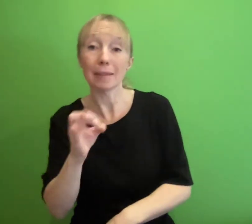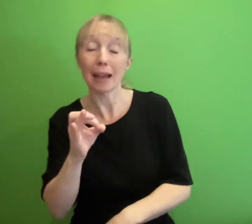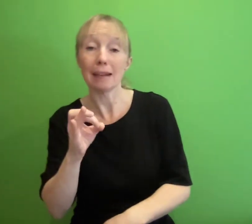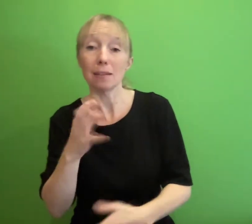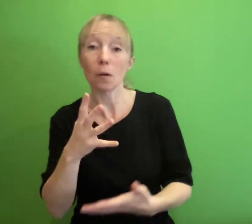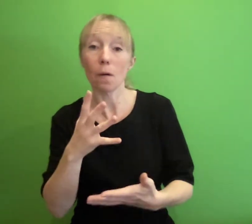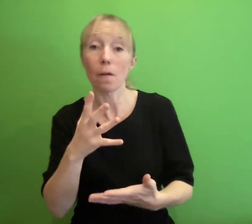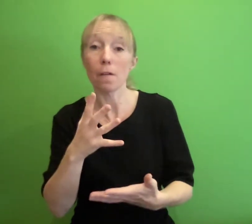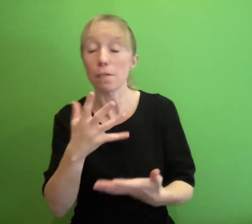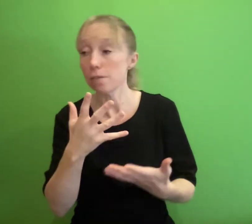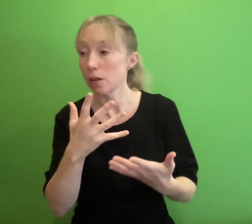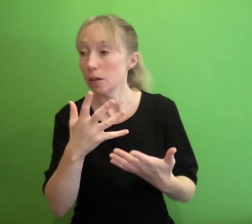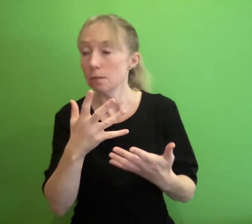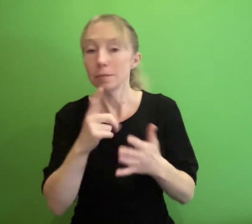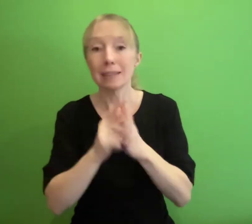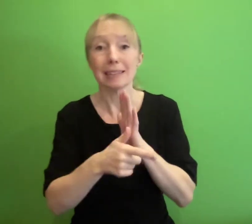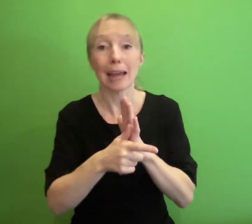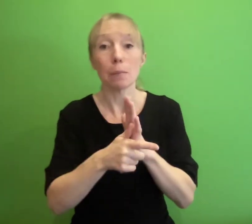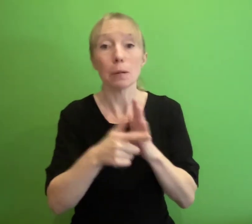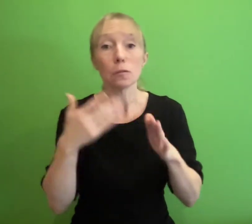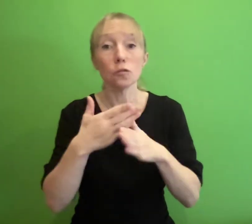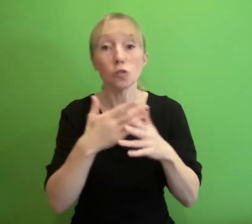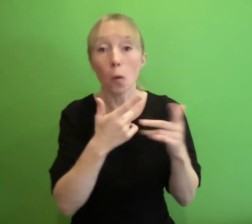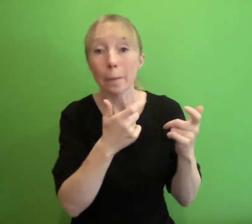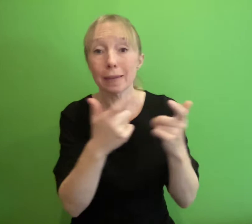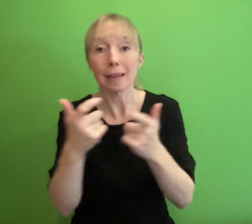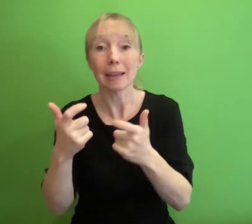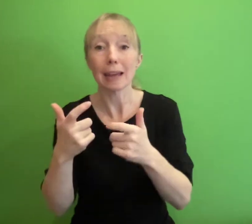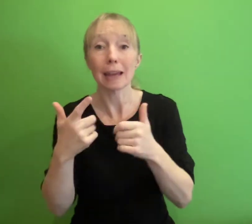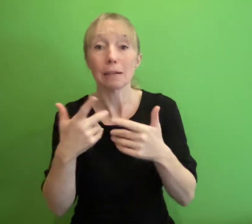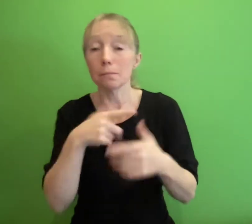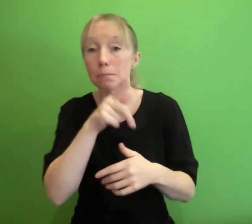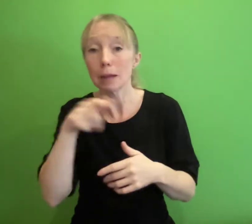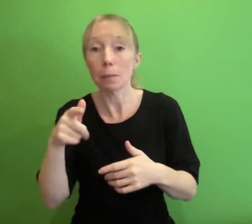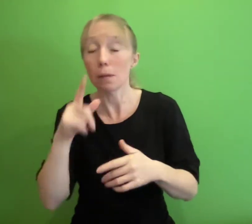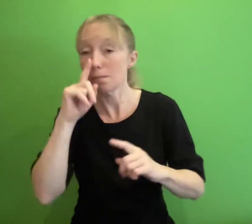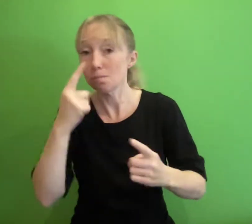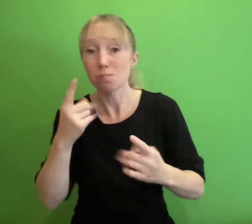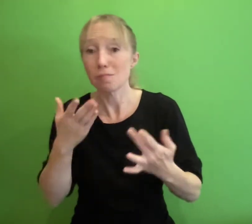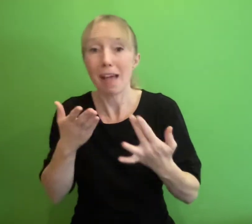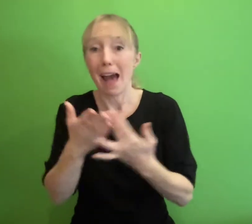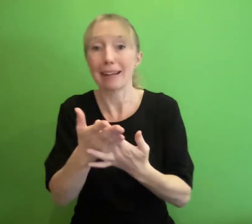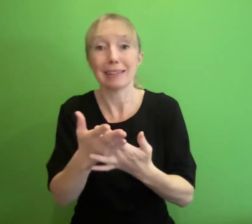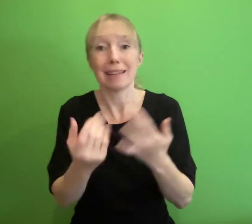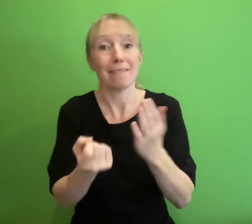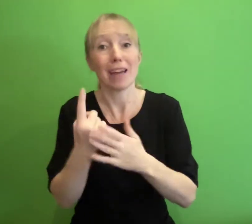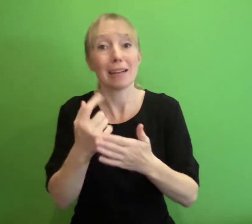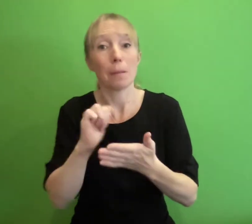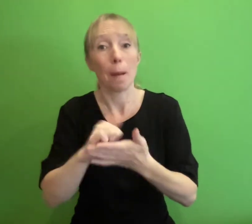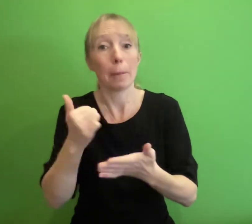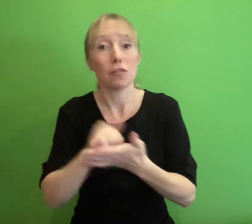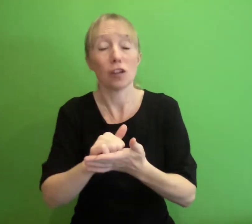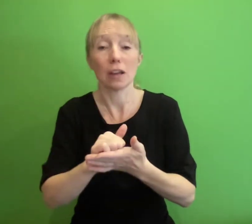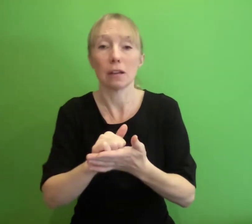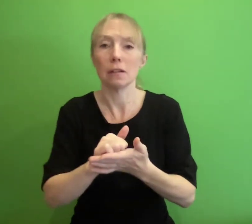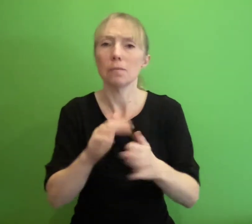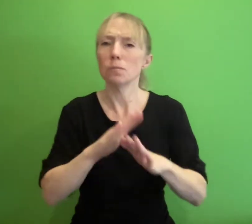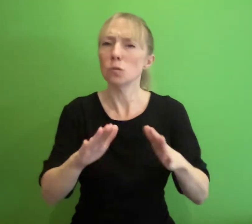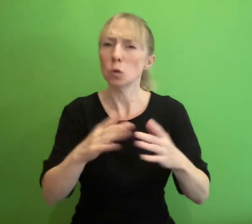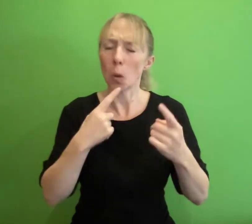a publishing industry event inaccessible. No data on deaf and disabled writers published by the industry appears